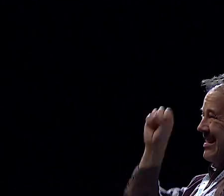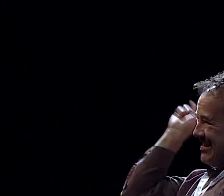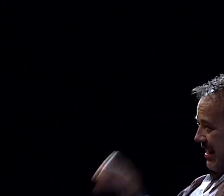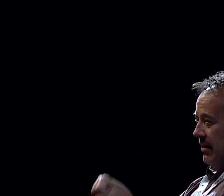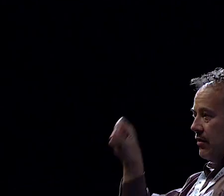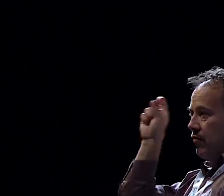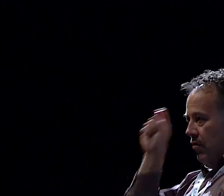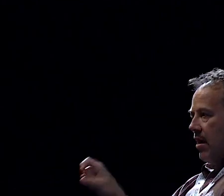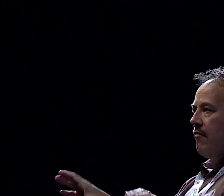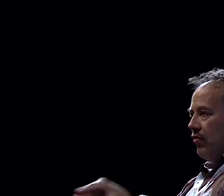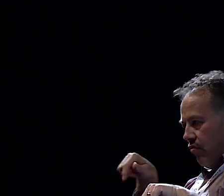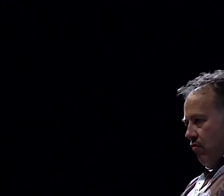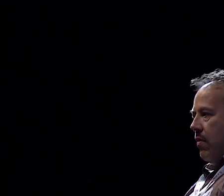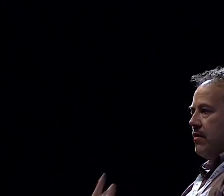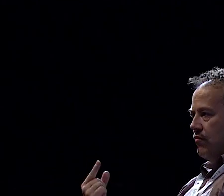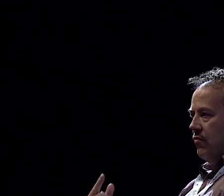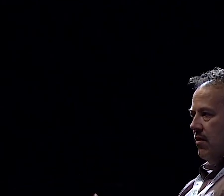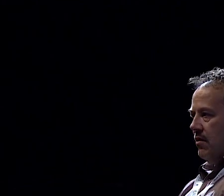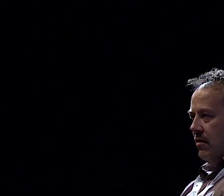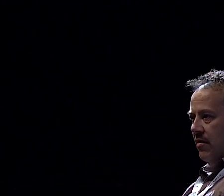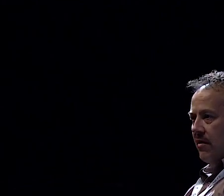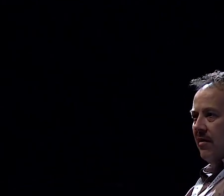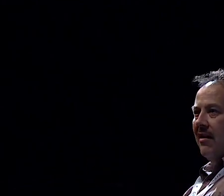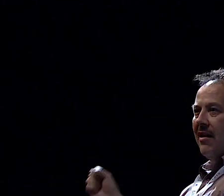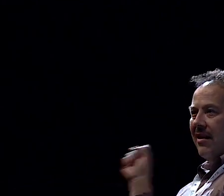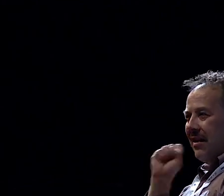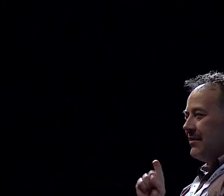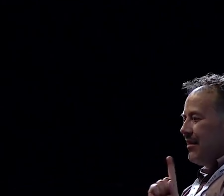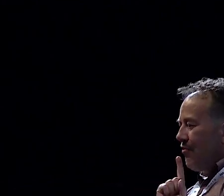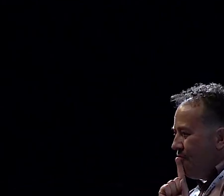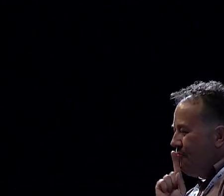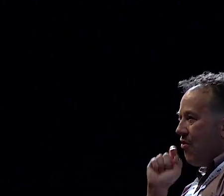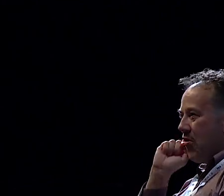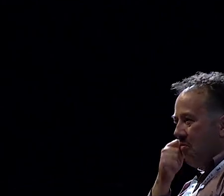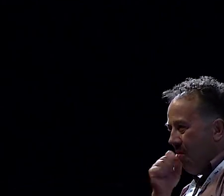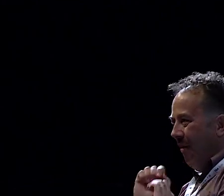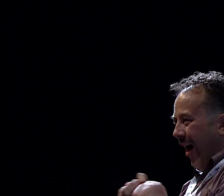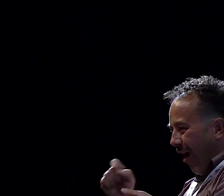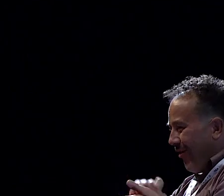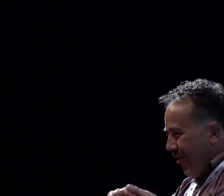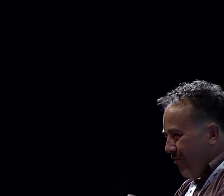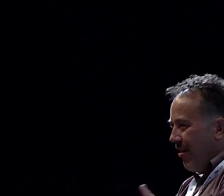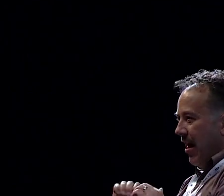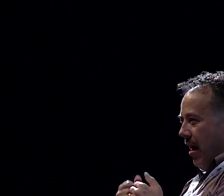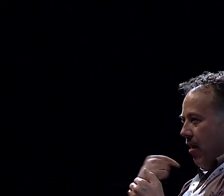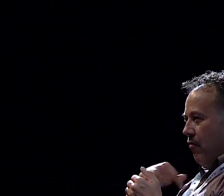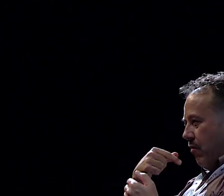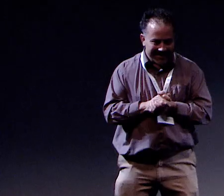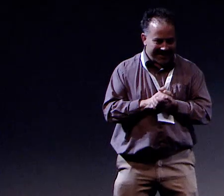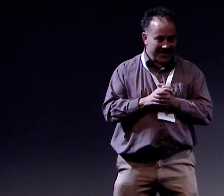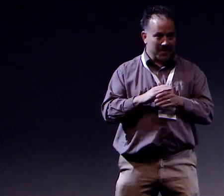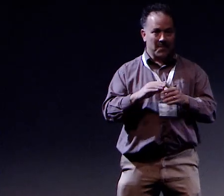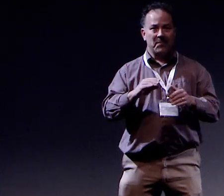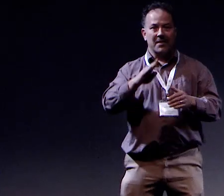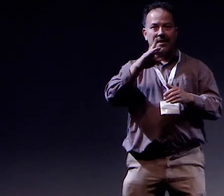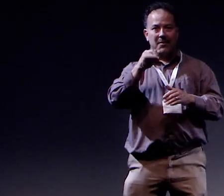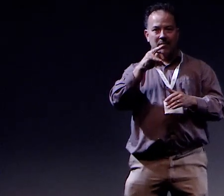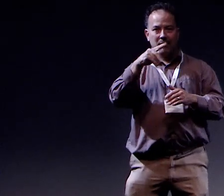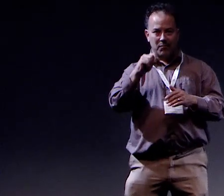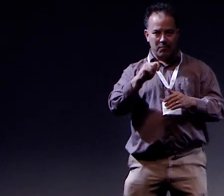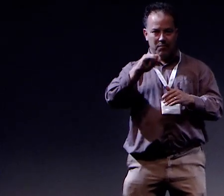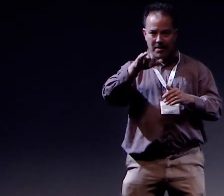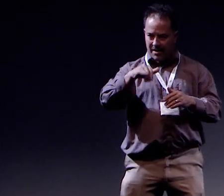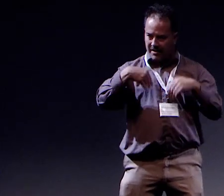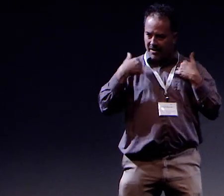have to do this one. It sounded so cool, the way it was written and the way we thought about presenting it. Brent Young and Robert Corker